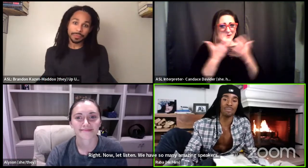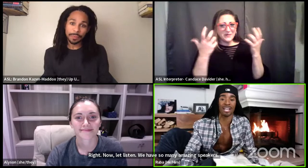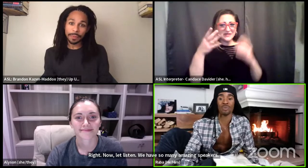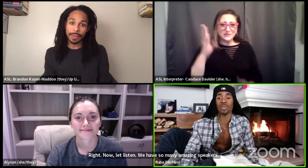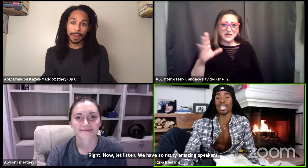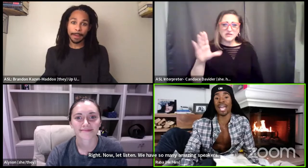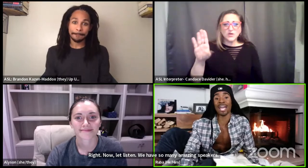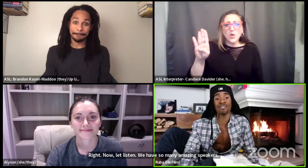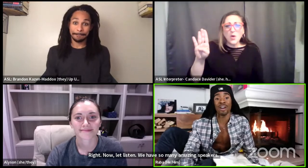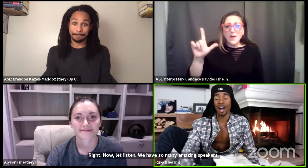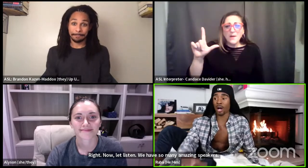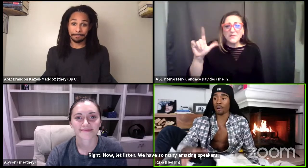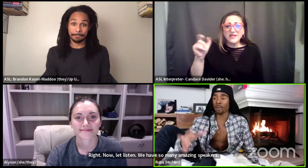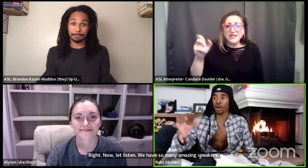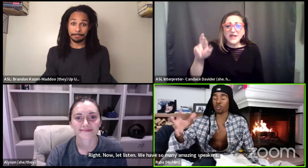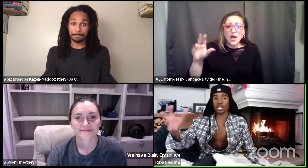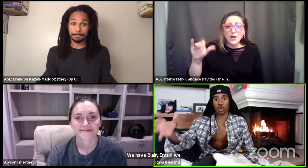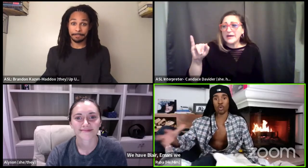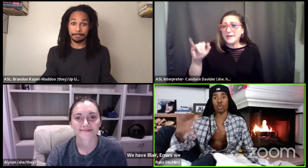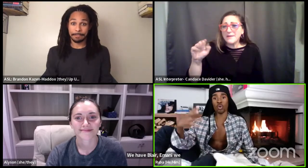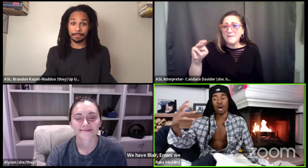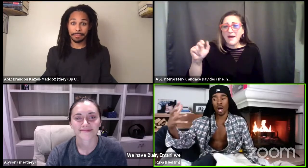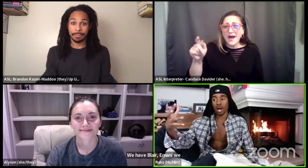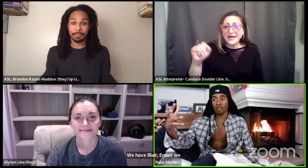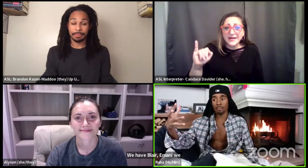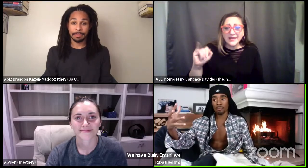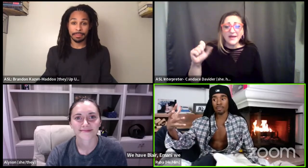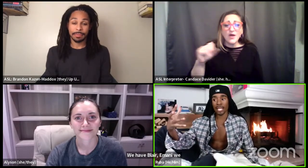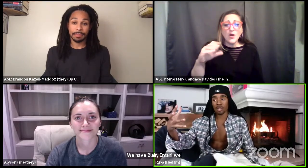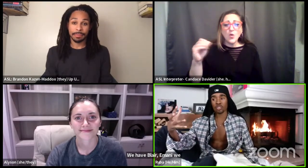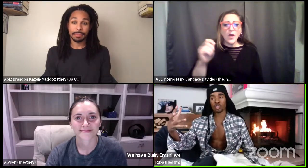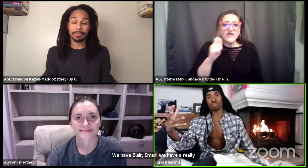Blair Imani. We have a really cool